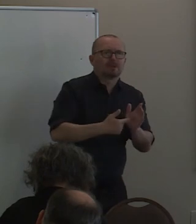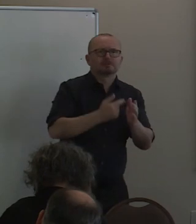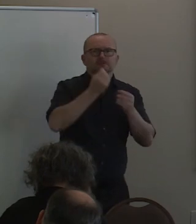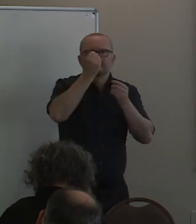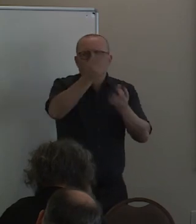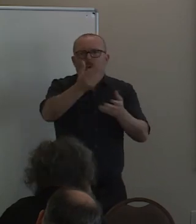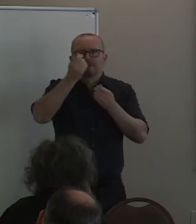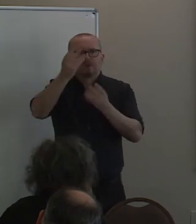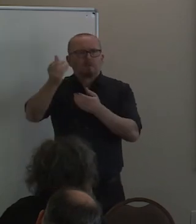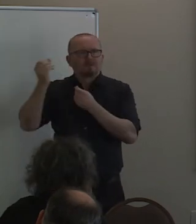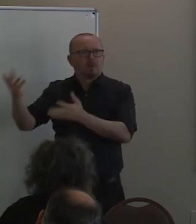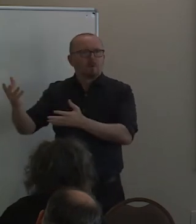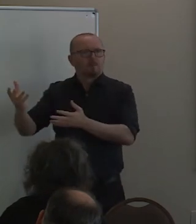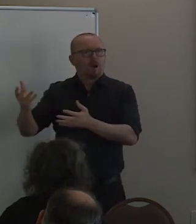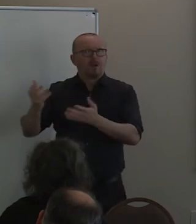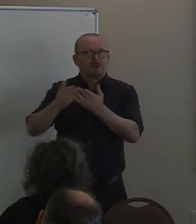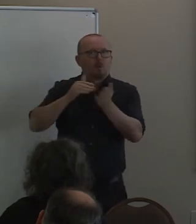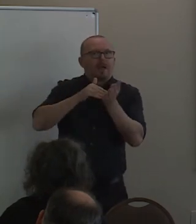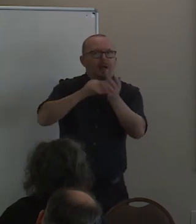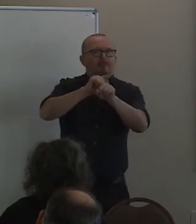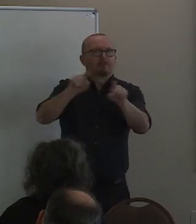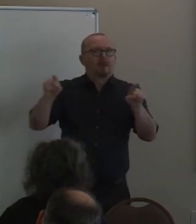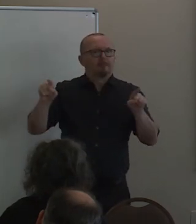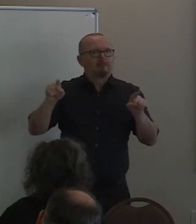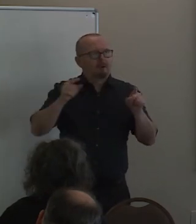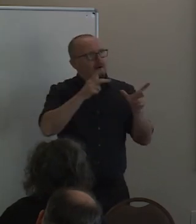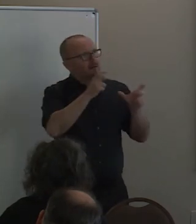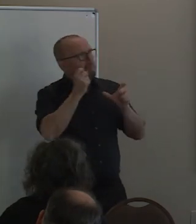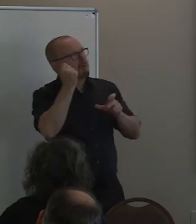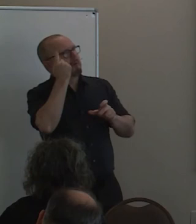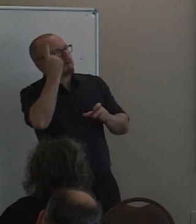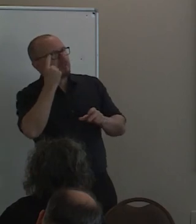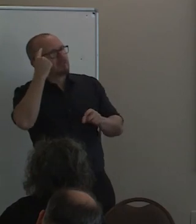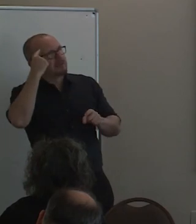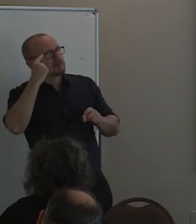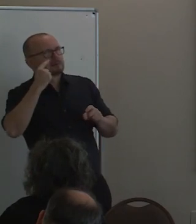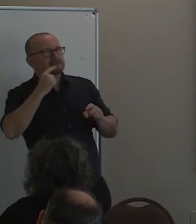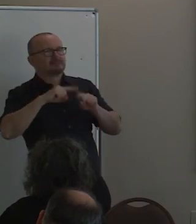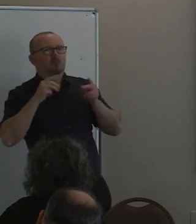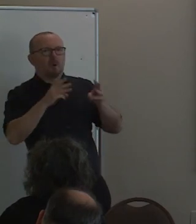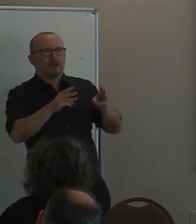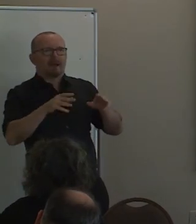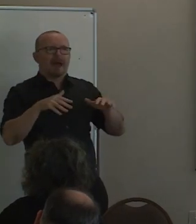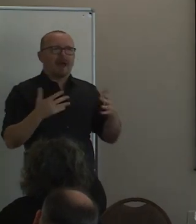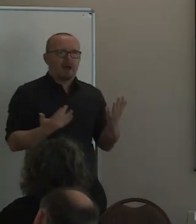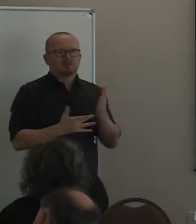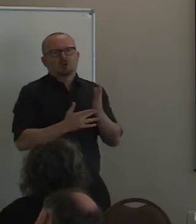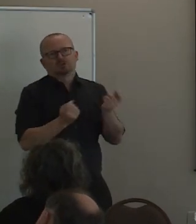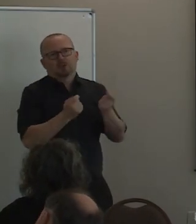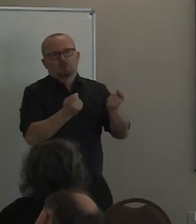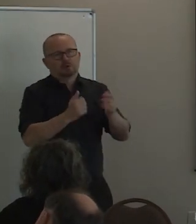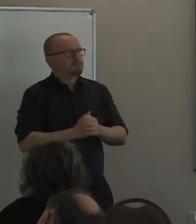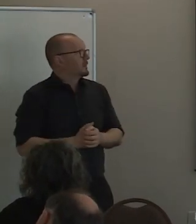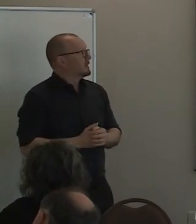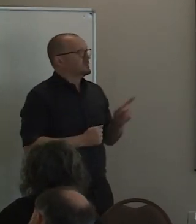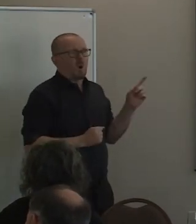show some different ways of thinking about how technology can work. So I just want to finish